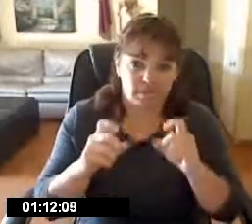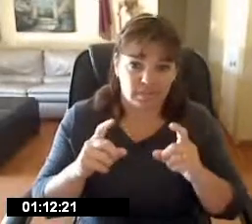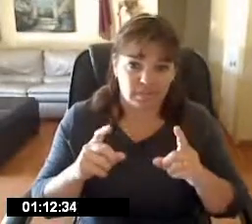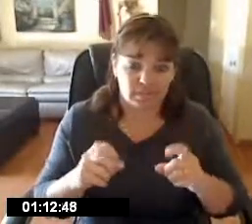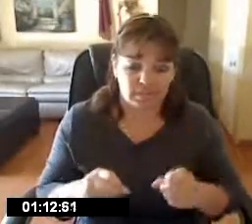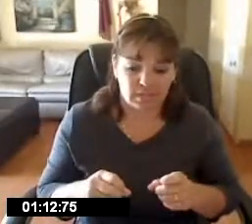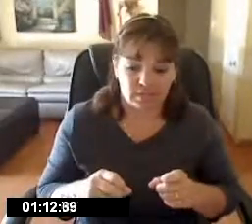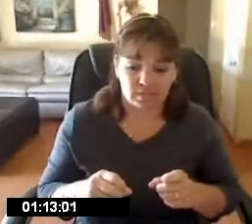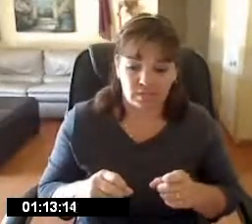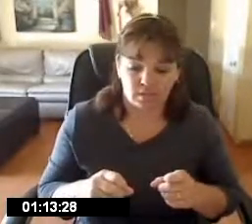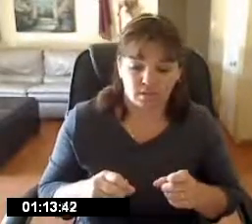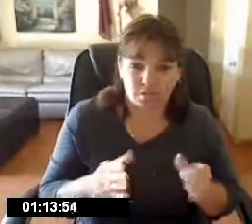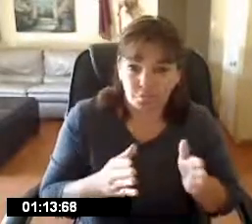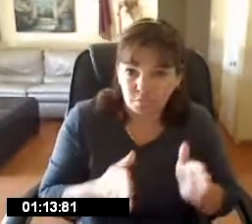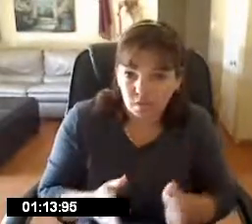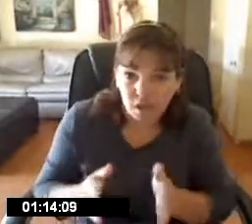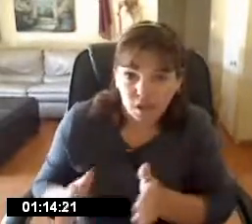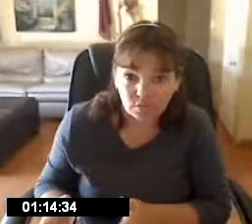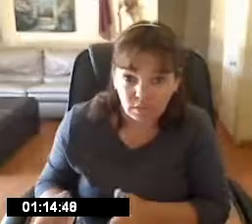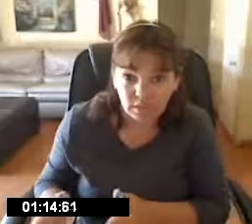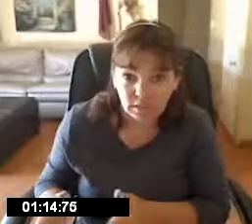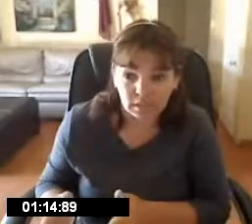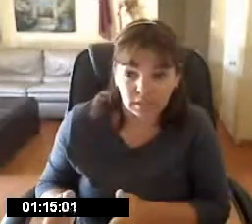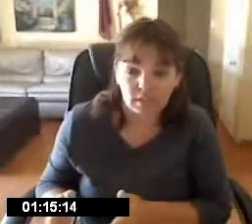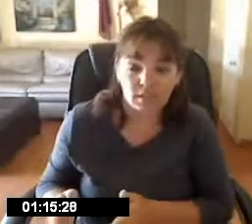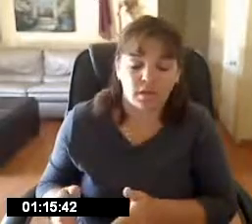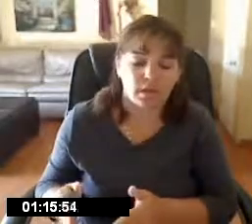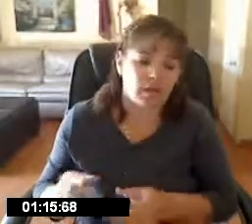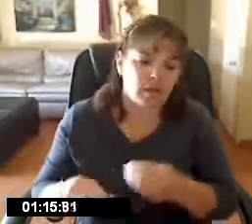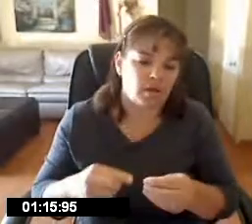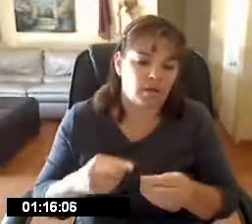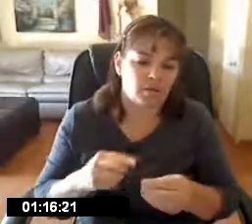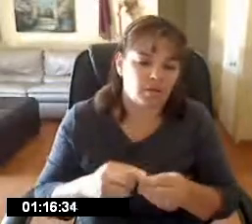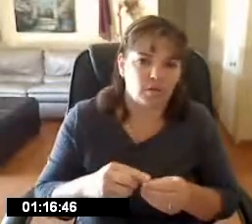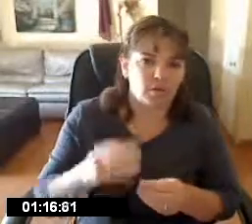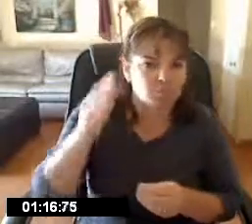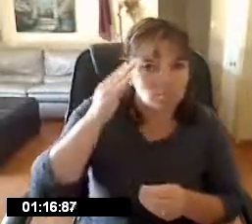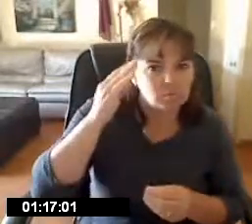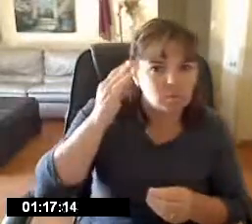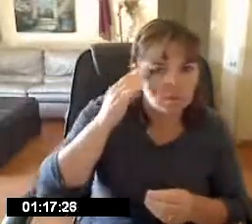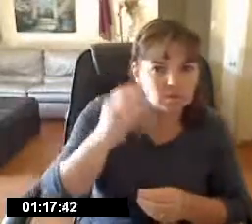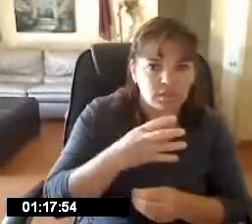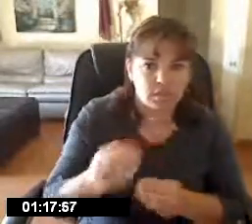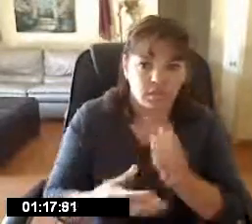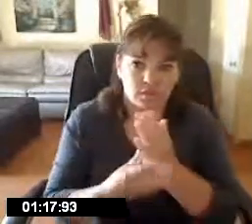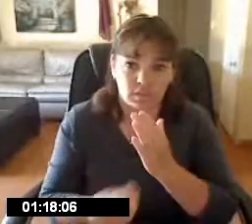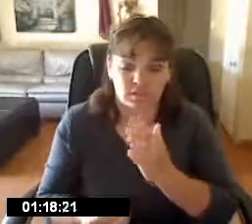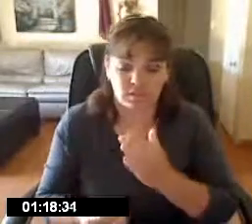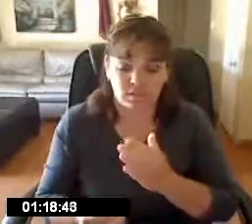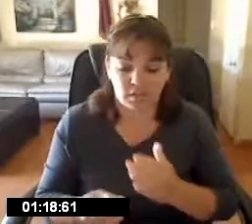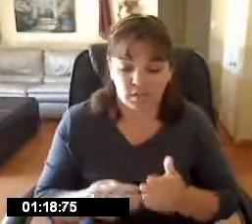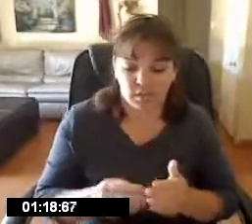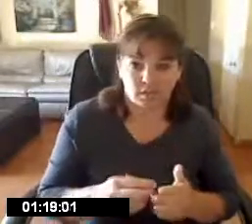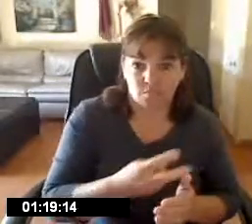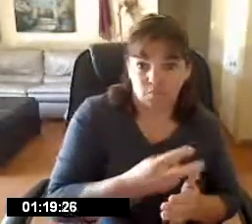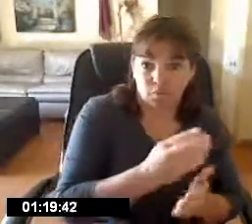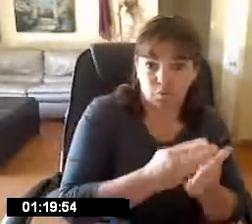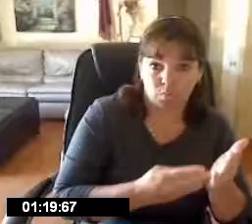tasks and knowledge and skill statements. And there's another little section that's the knowledge test candidate